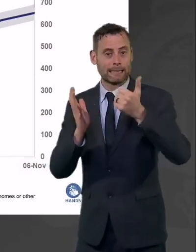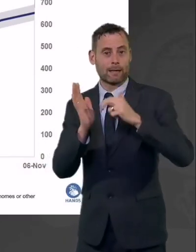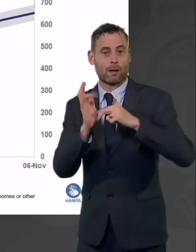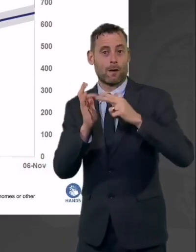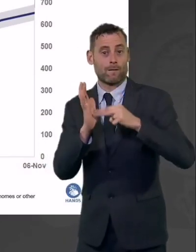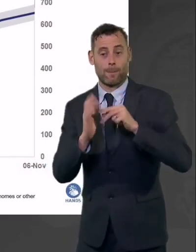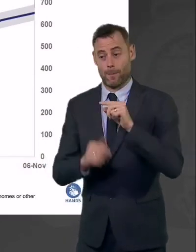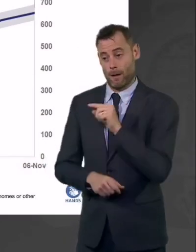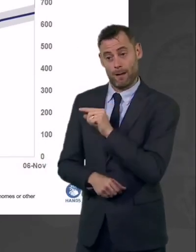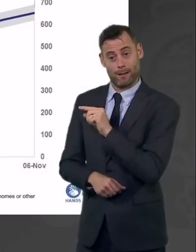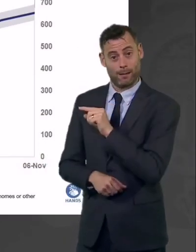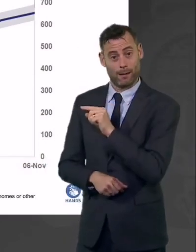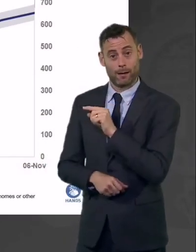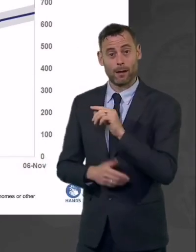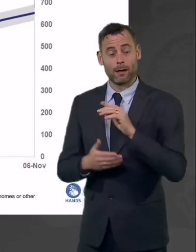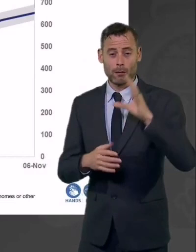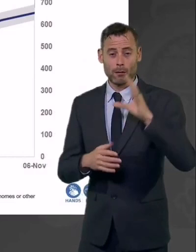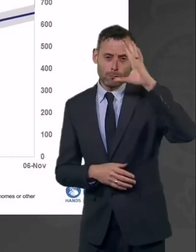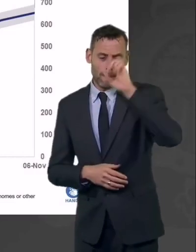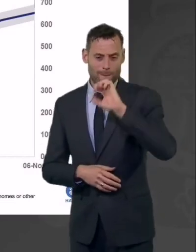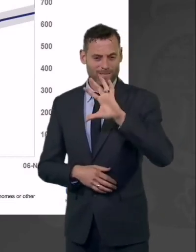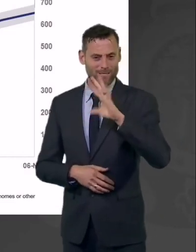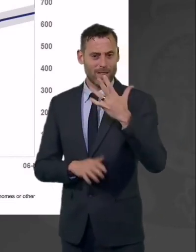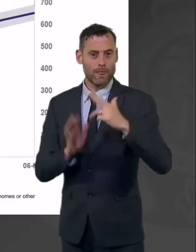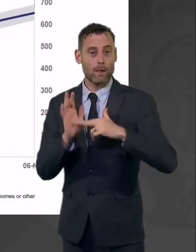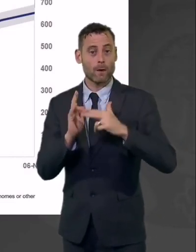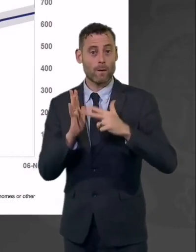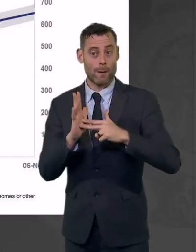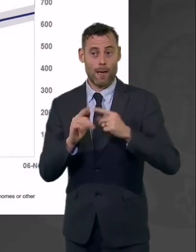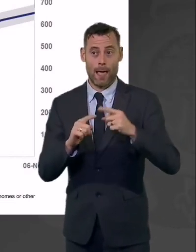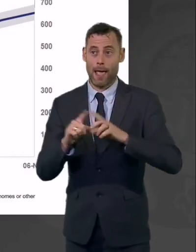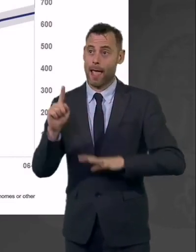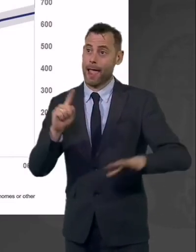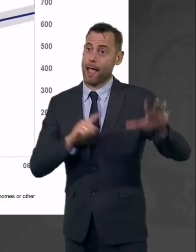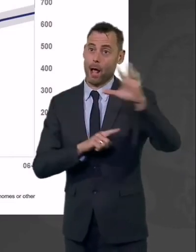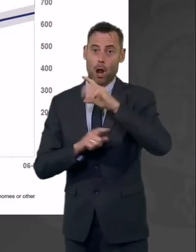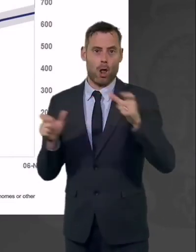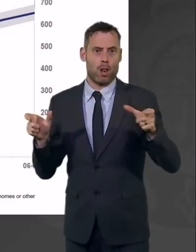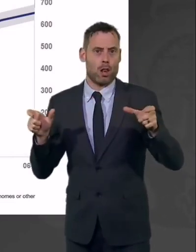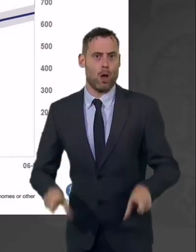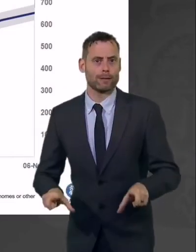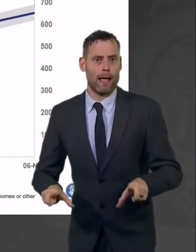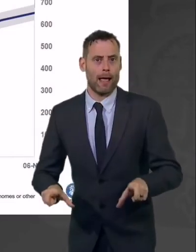So we wouldn't expect to see the impact of the national restrictions in this data so far.